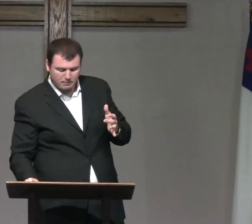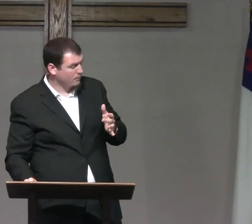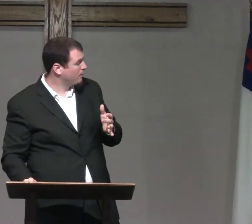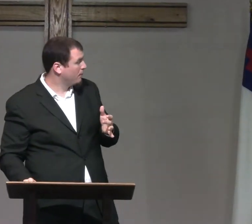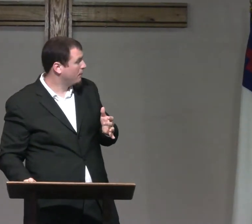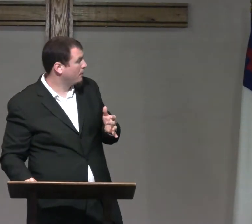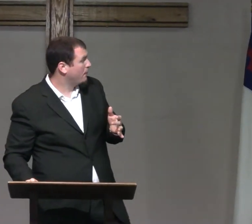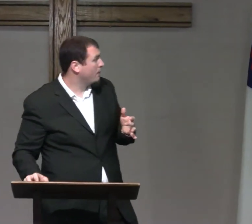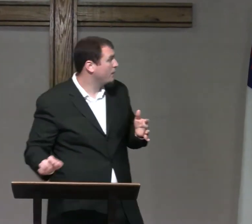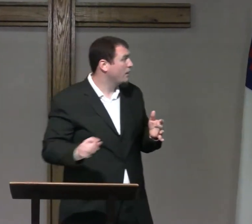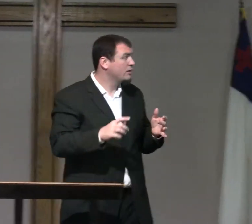Notice here in the passage it says,